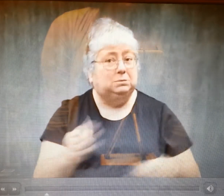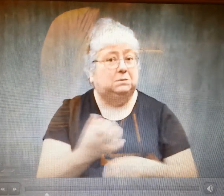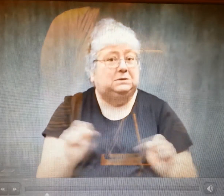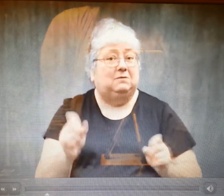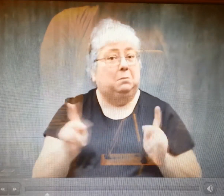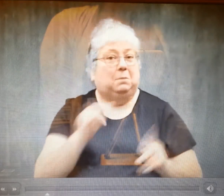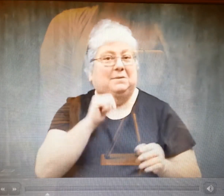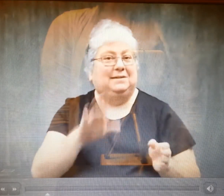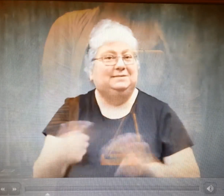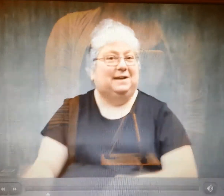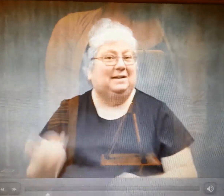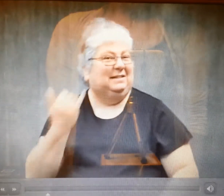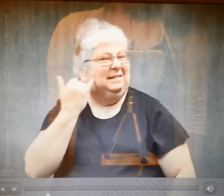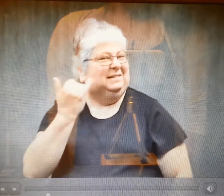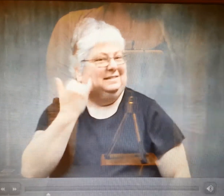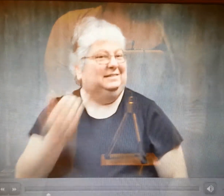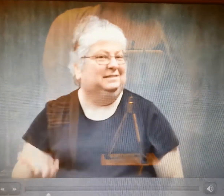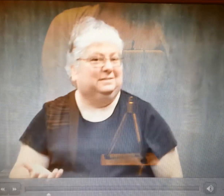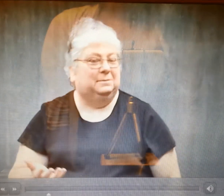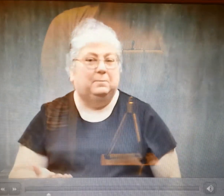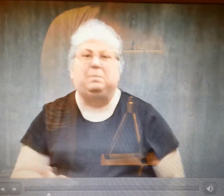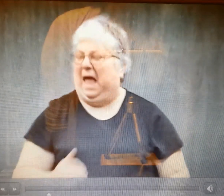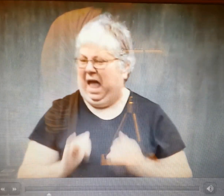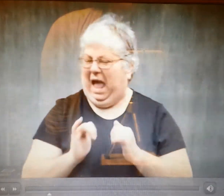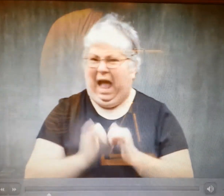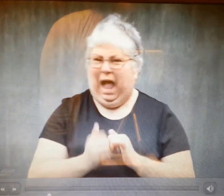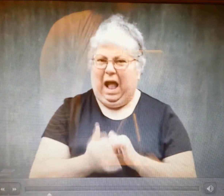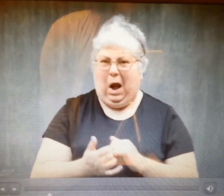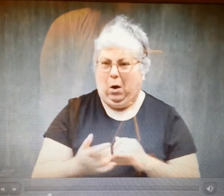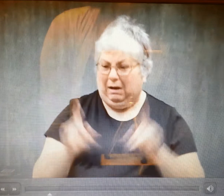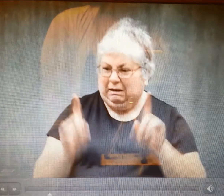it, then that means that they could possibly prevent people from dying.